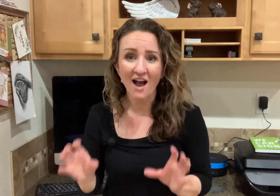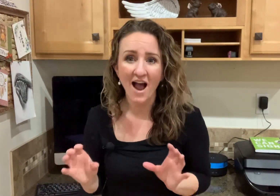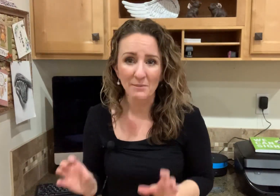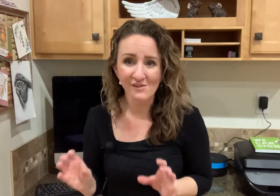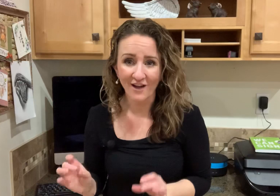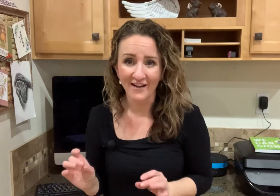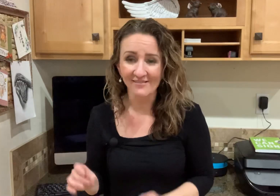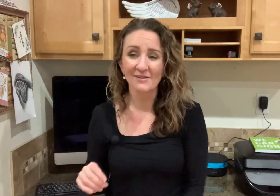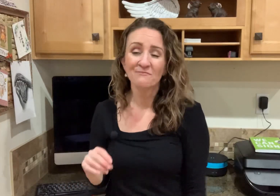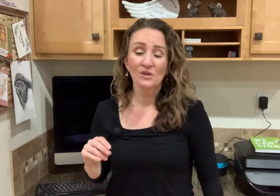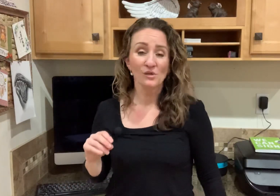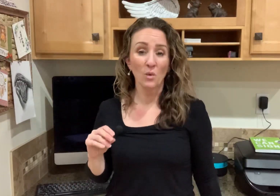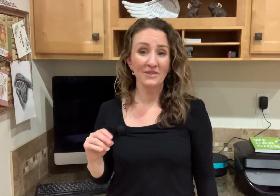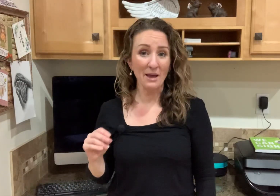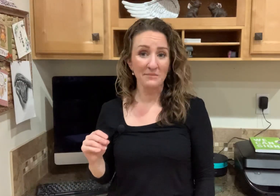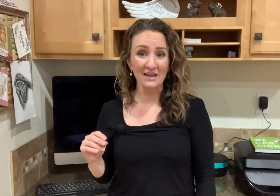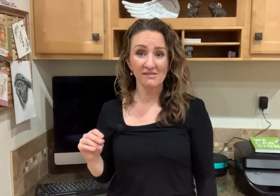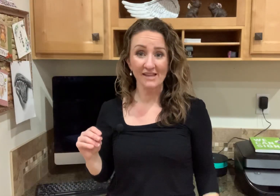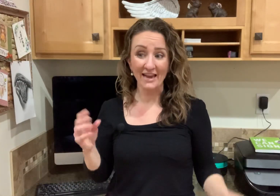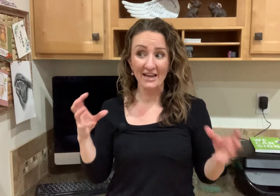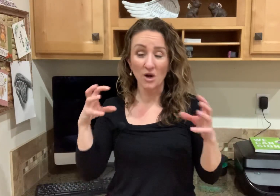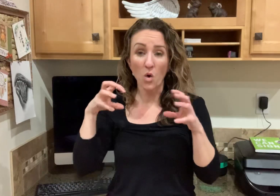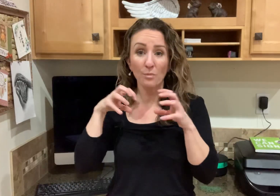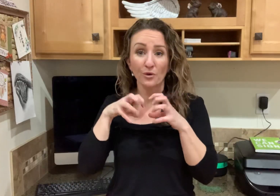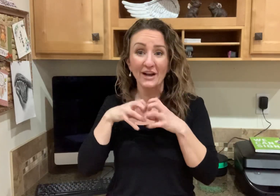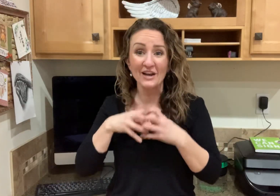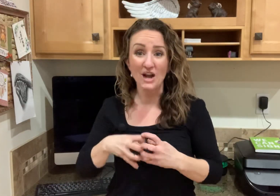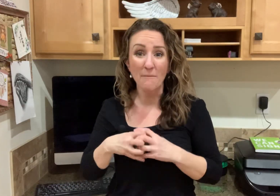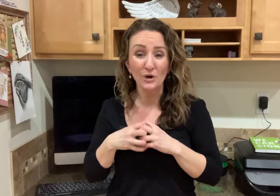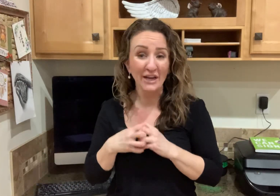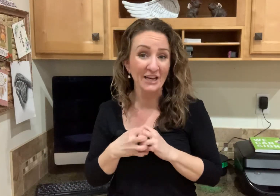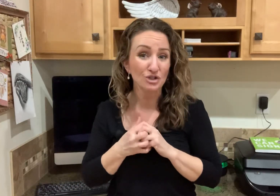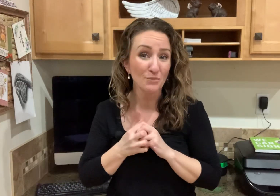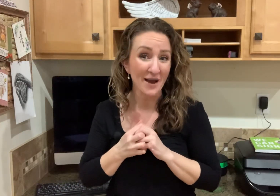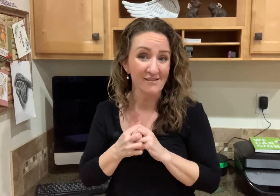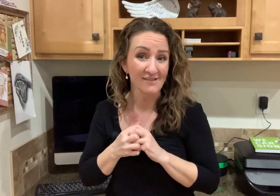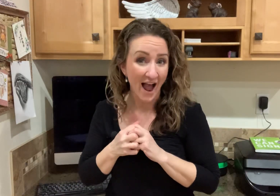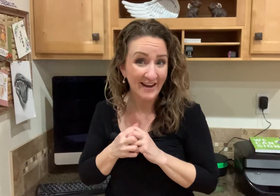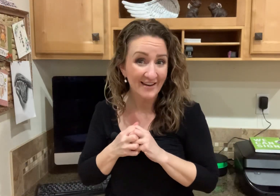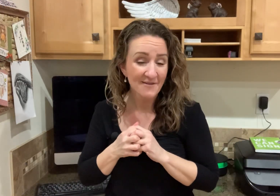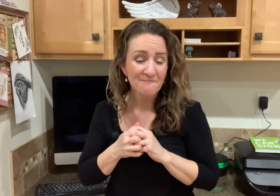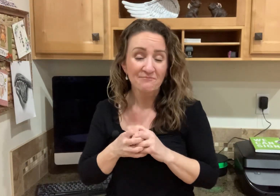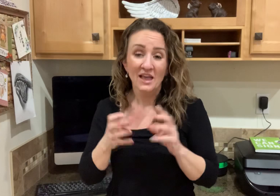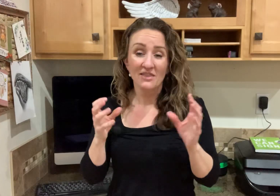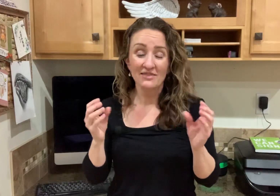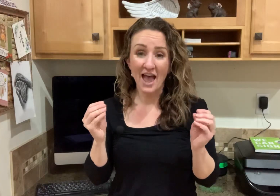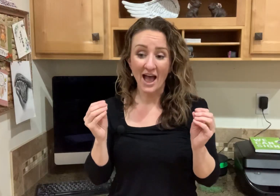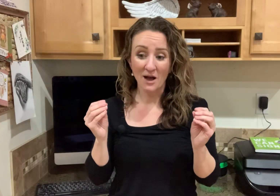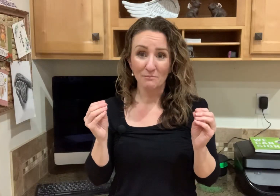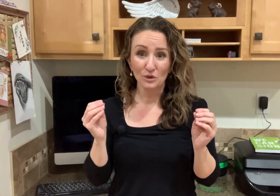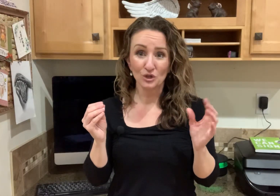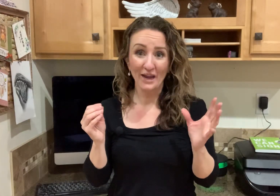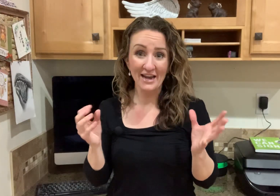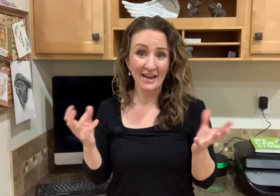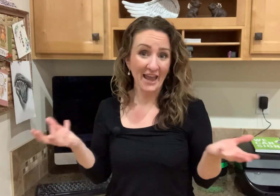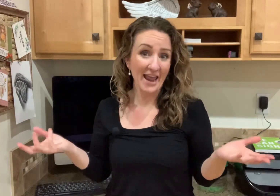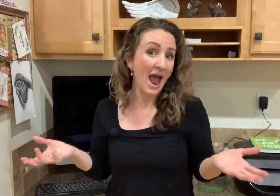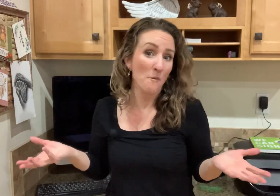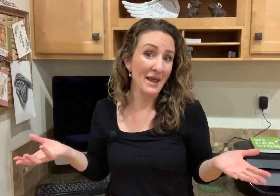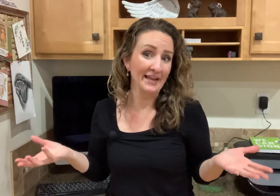time signs. So what that means is I can incorporate a number into my sign that, to indicate how many.